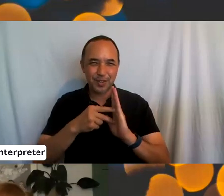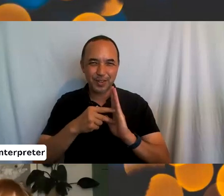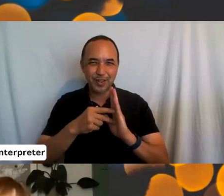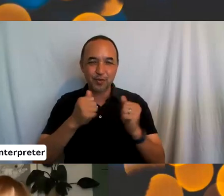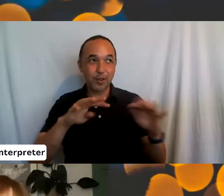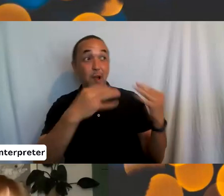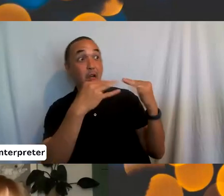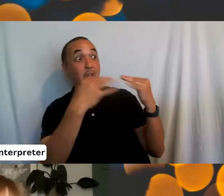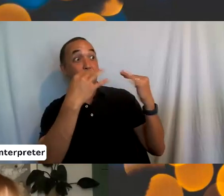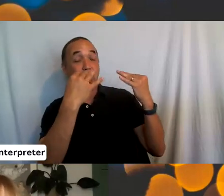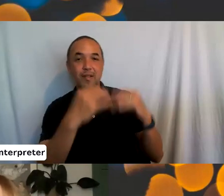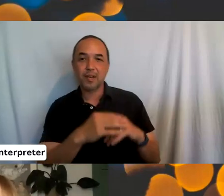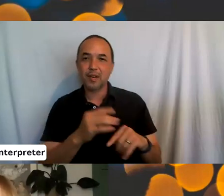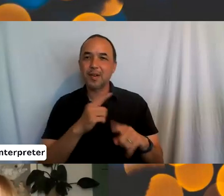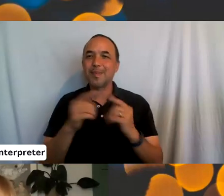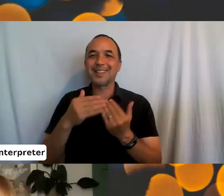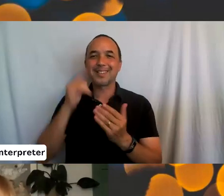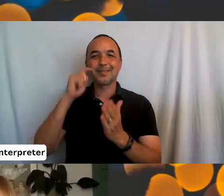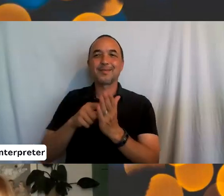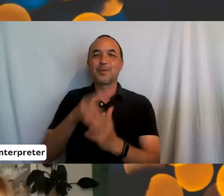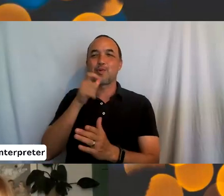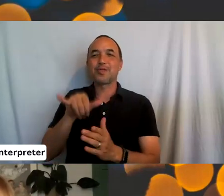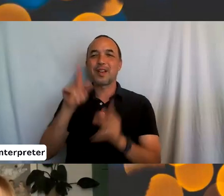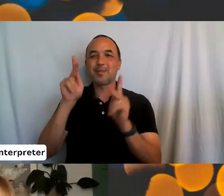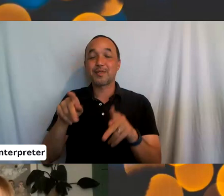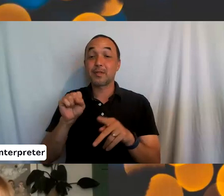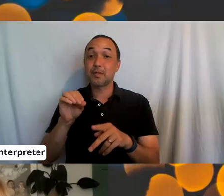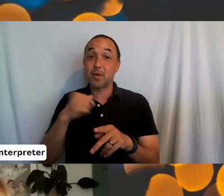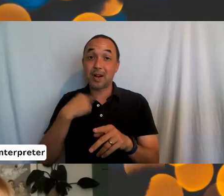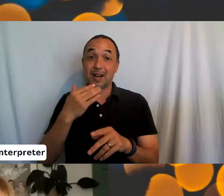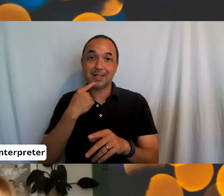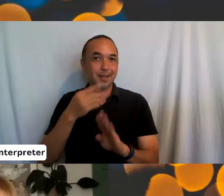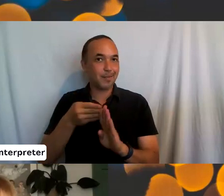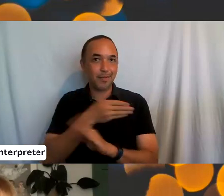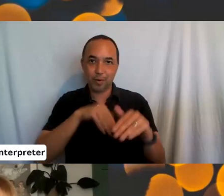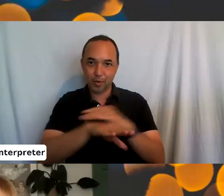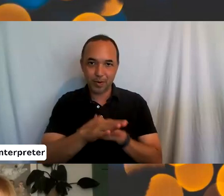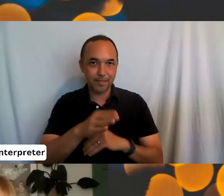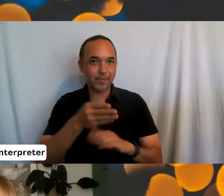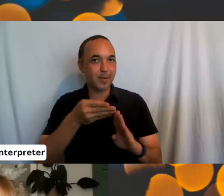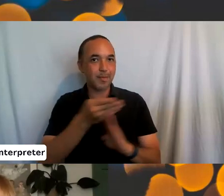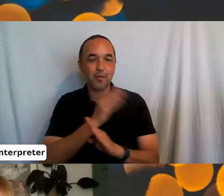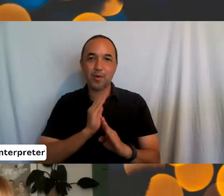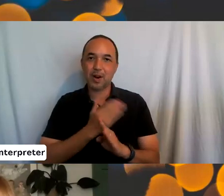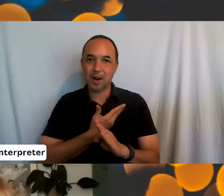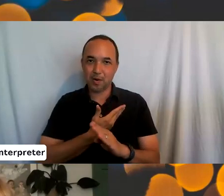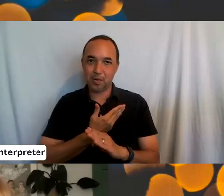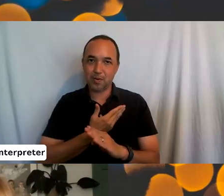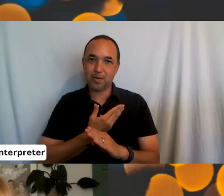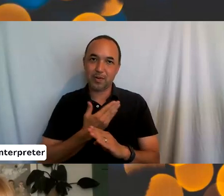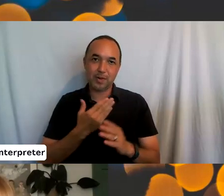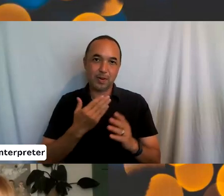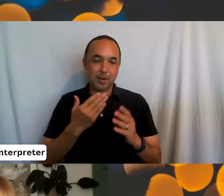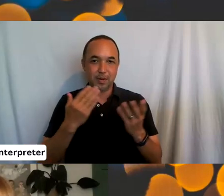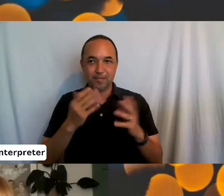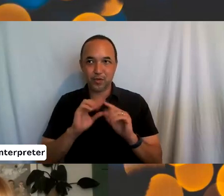spot when you're in an investigation. So I say it ahead of time. I say it before every strange escapes investigation. And it seems to kind of weed